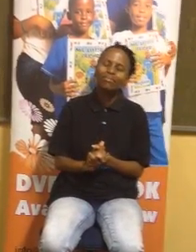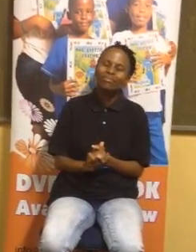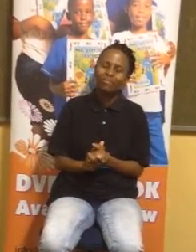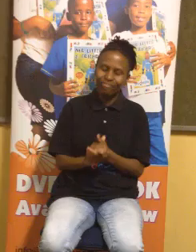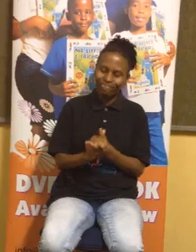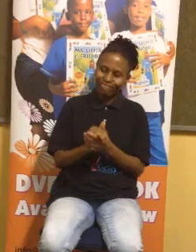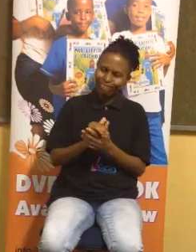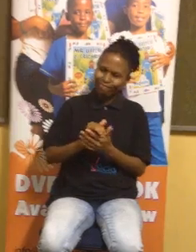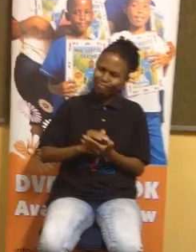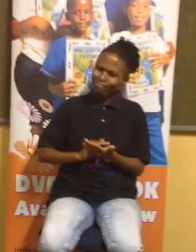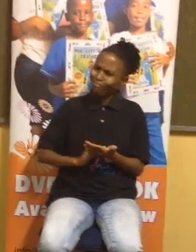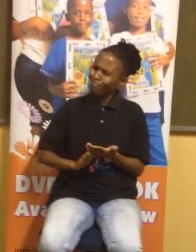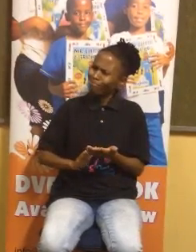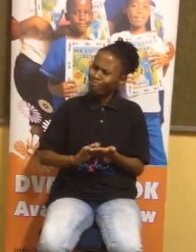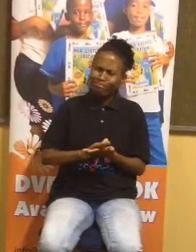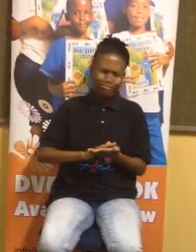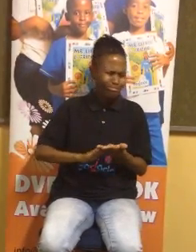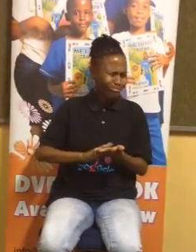Littering is not cool at all for children.